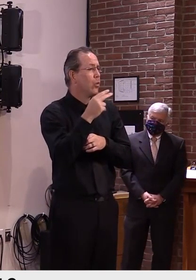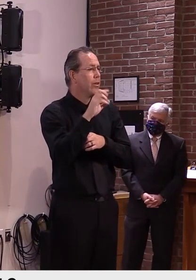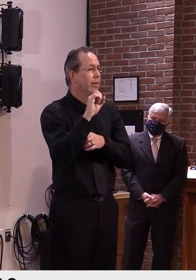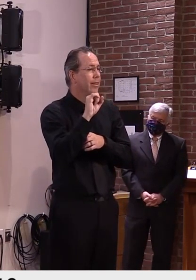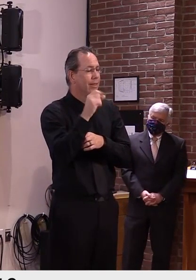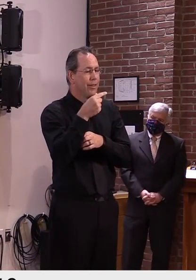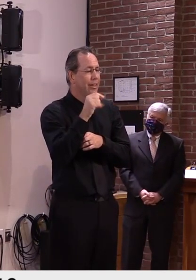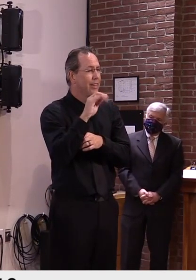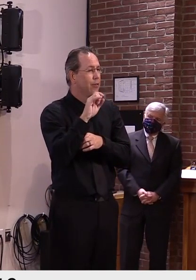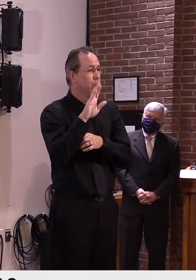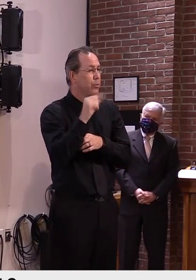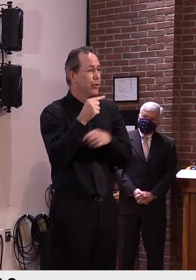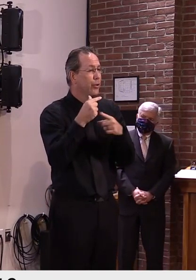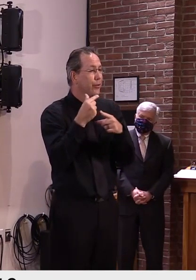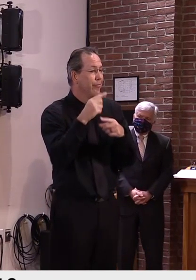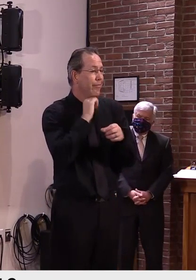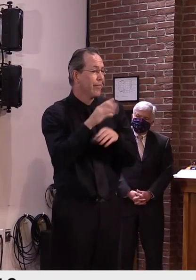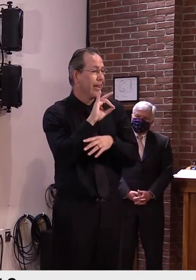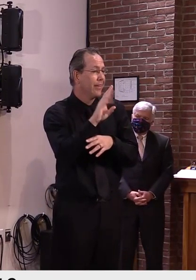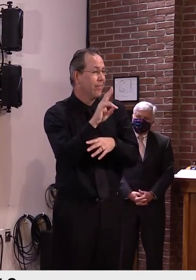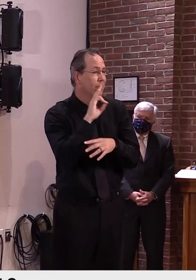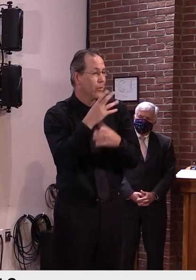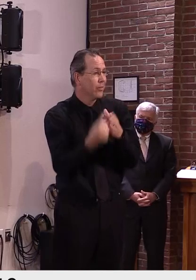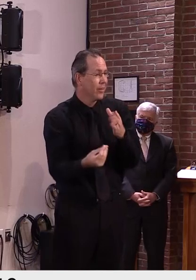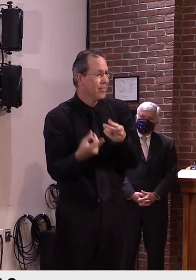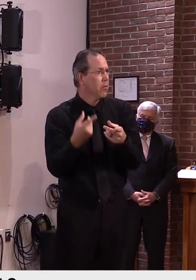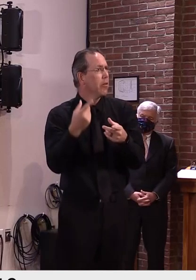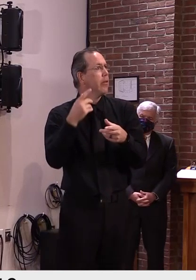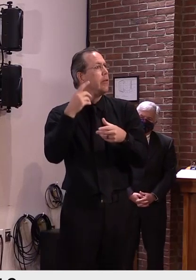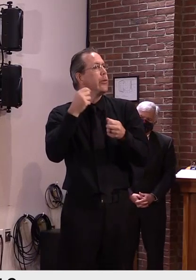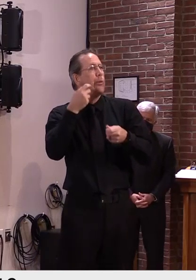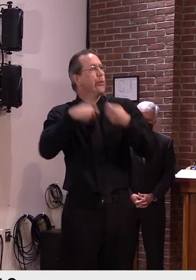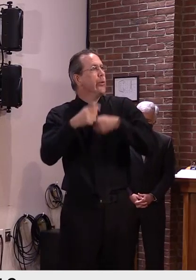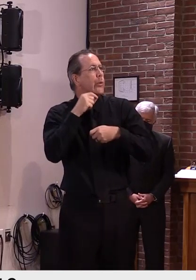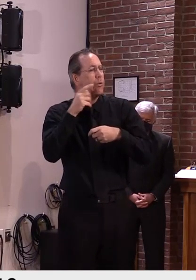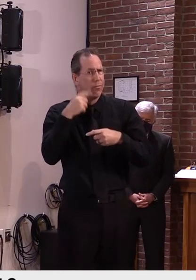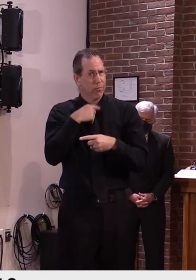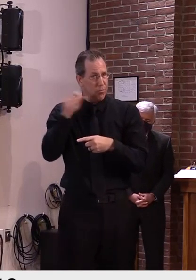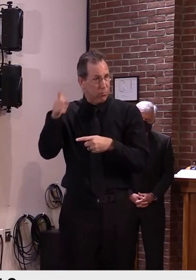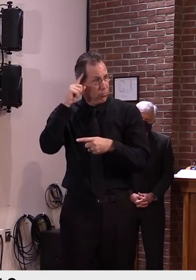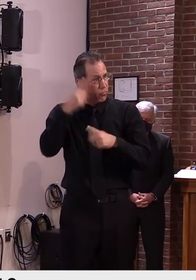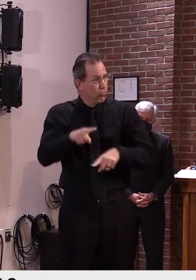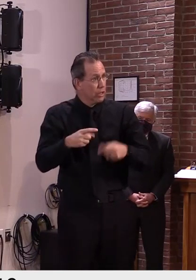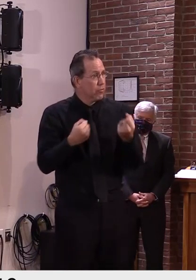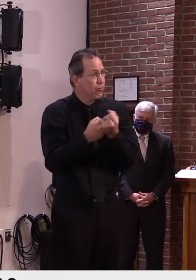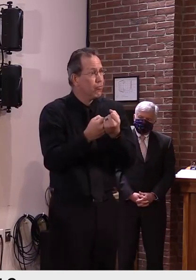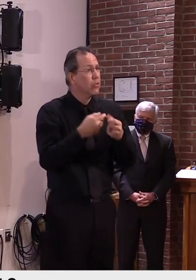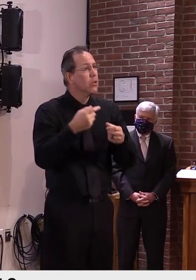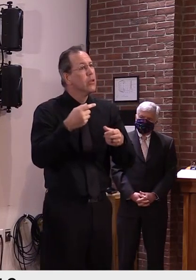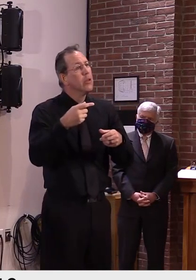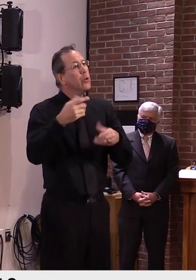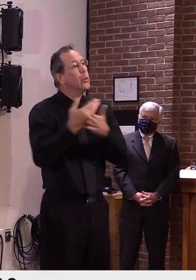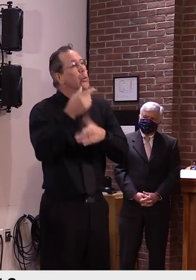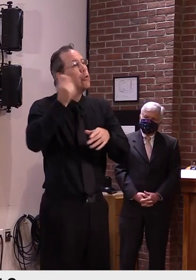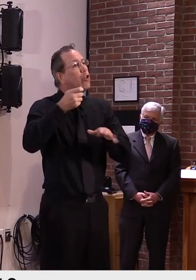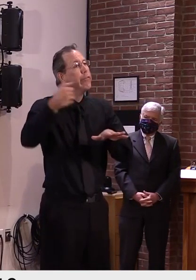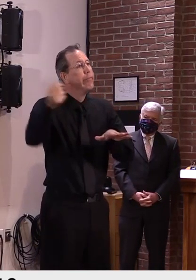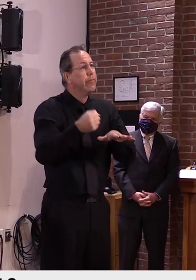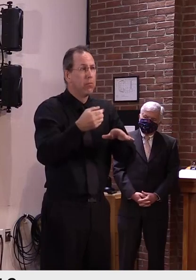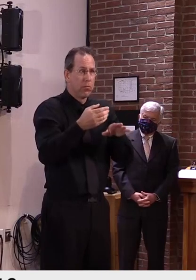preferable, and that's the precedent. So if we want to instill confidence in our political